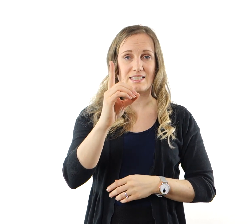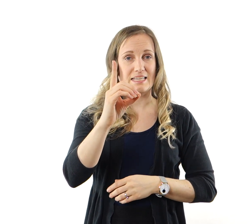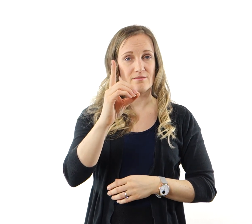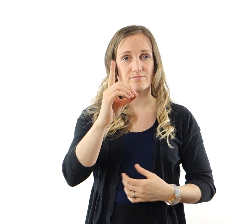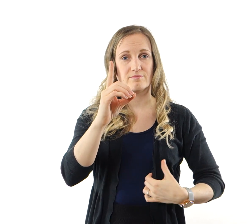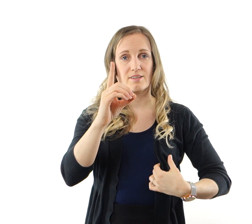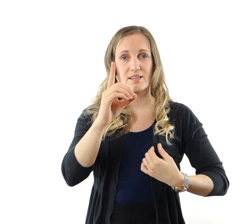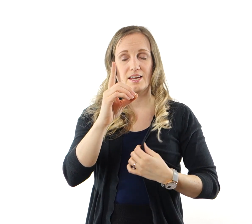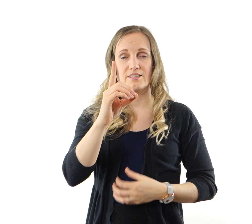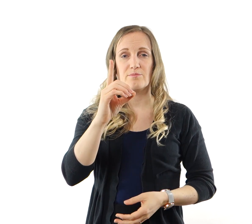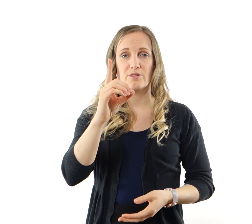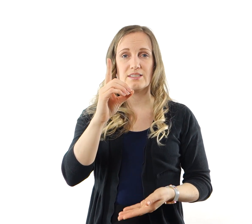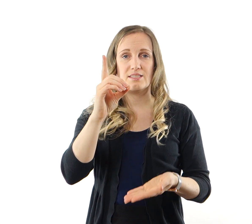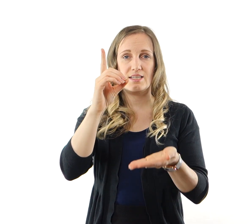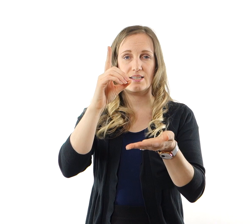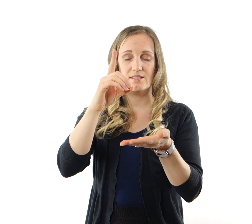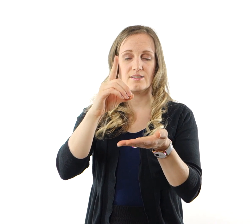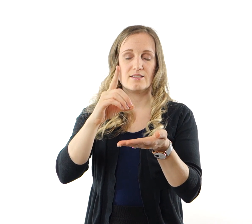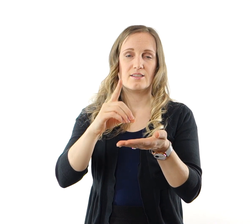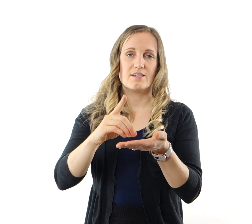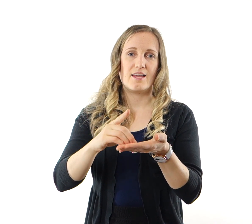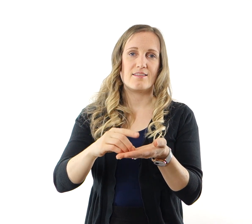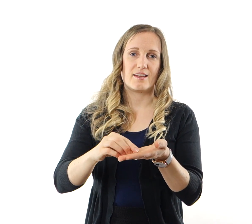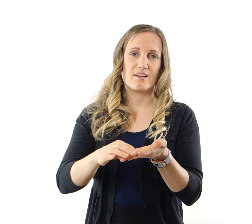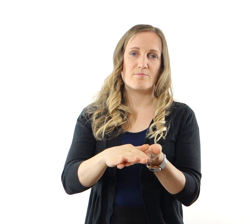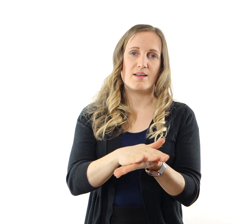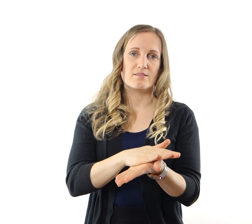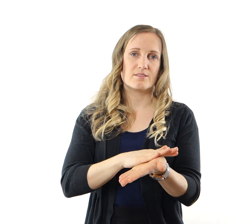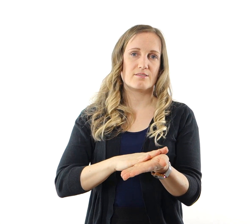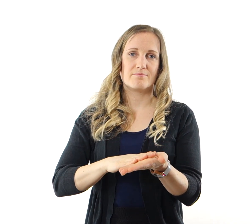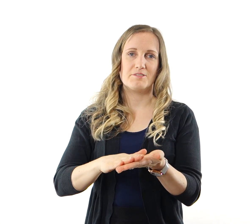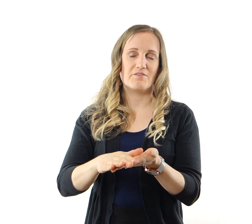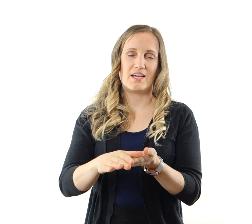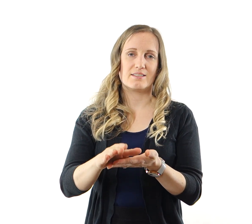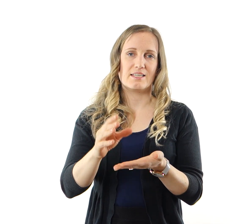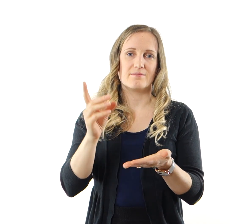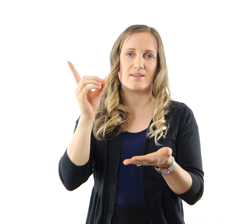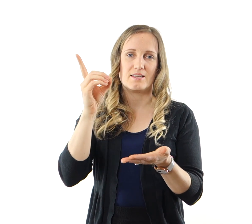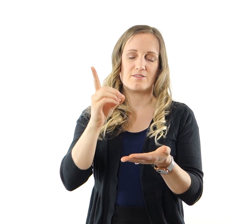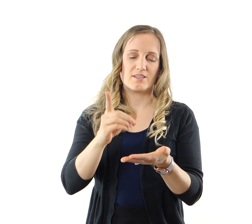D. And you bring the D, and then it kind of melts divinely, like just kind of